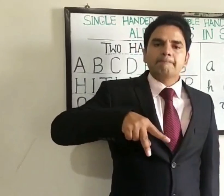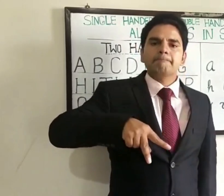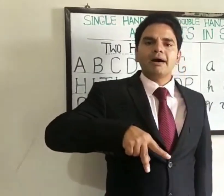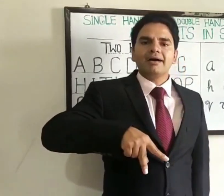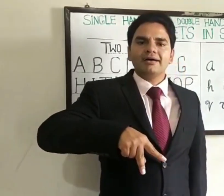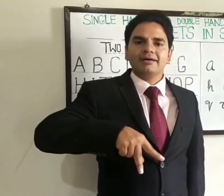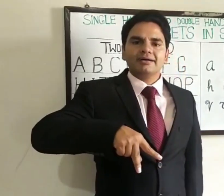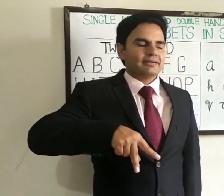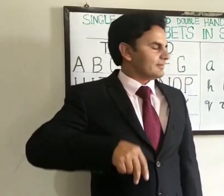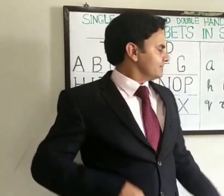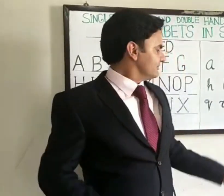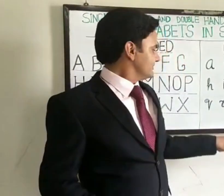P,